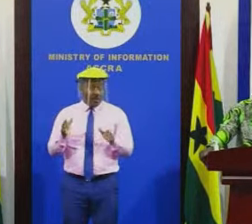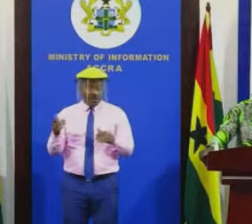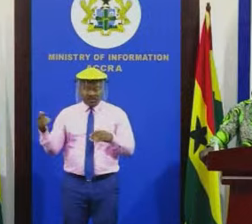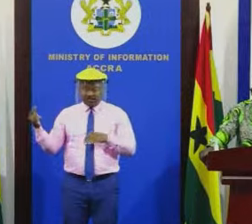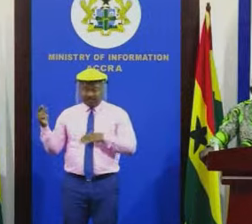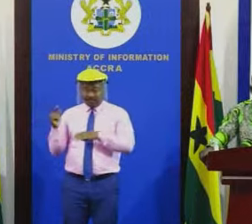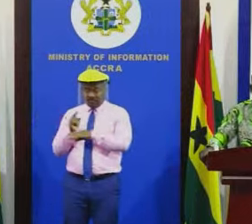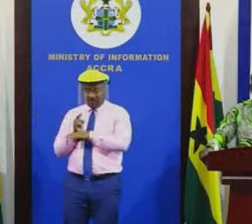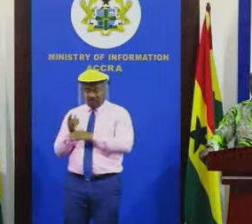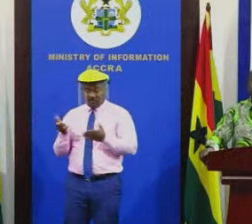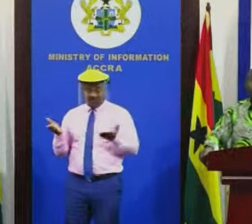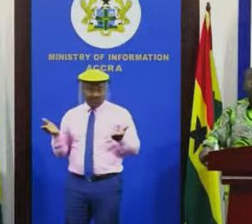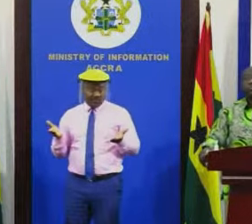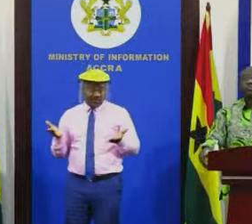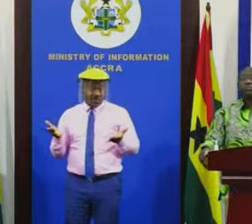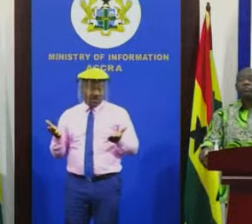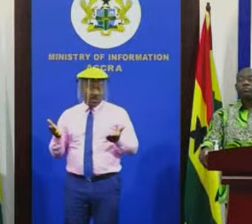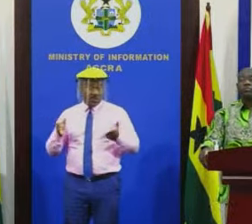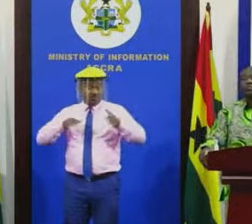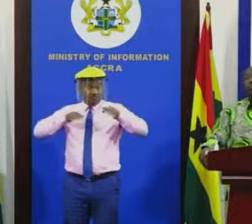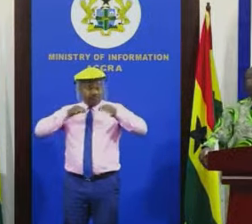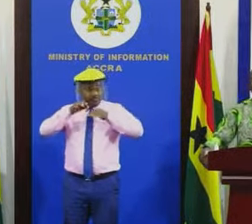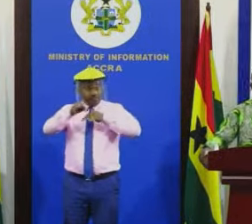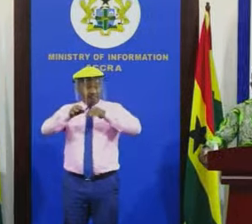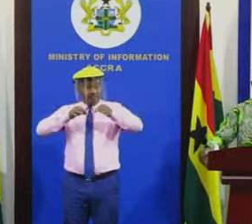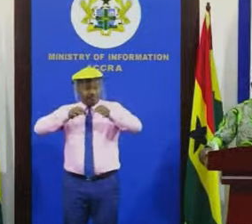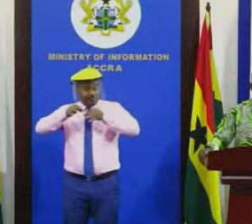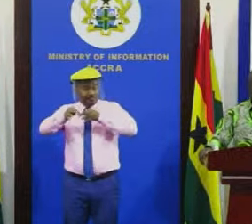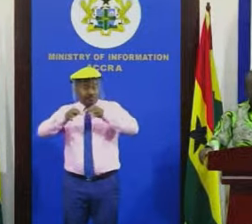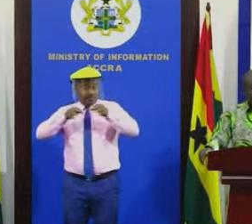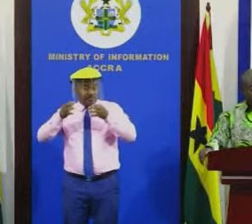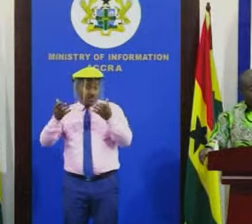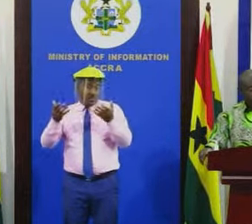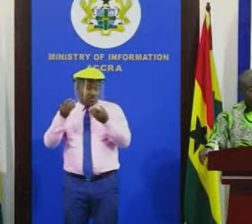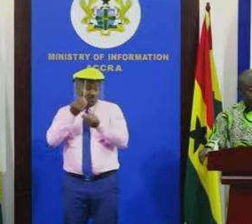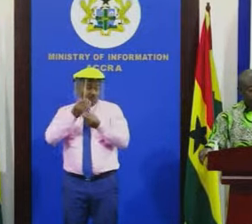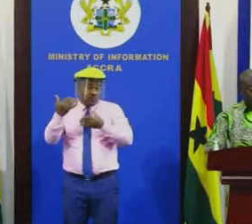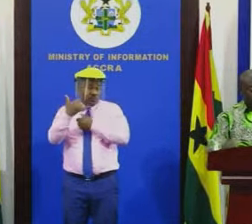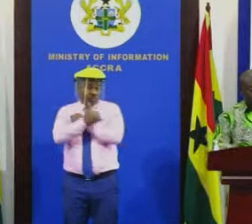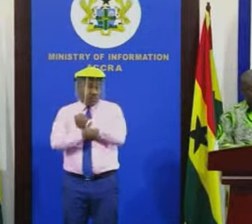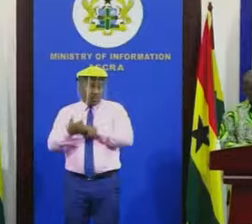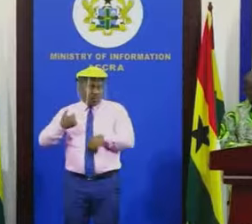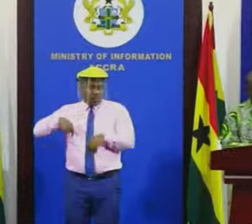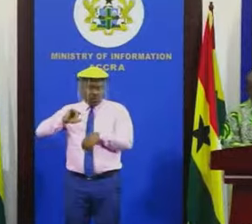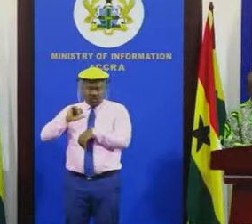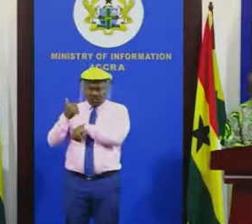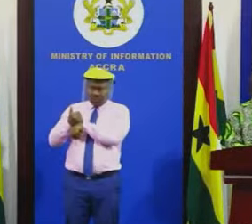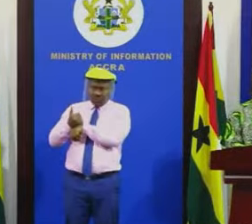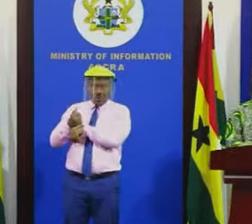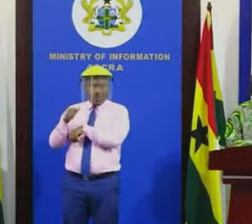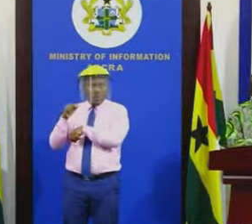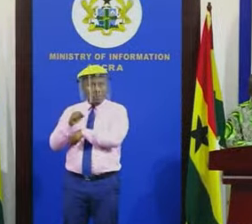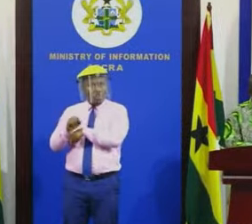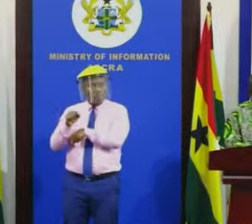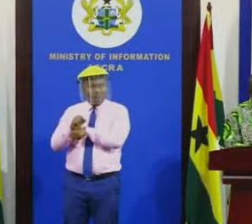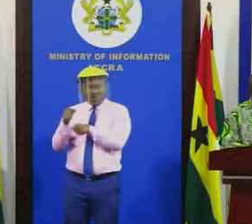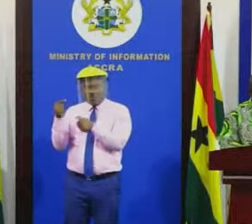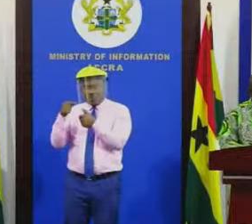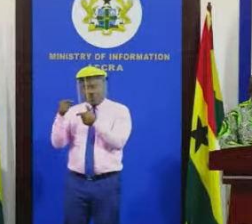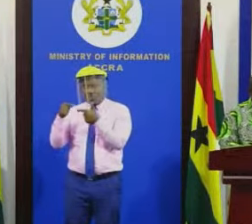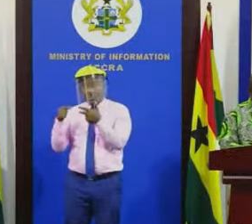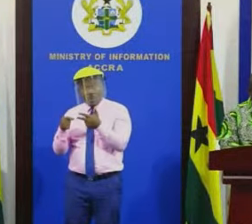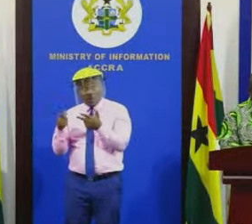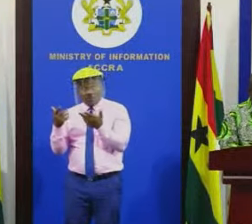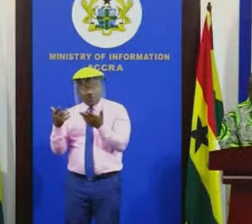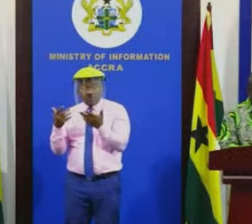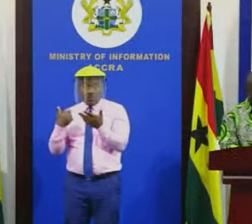with this wonderful platform to tell the country what it is that we're set up to do and what we have done so